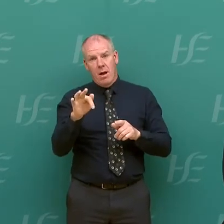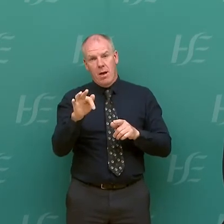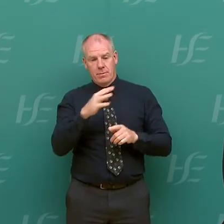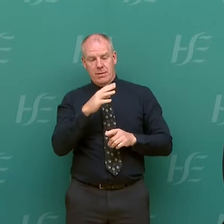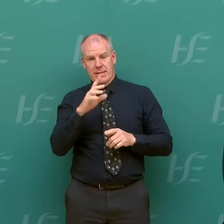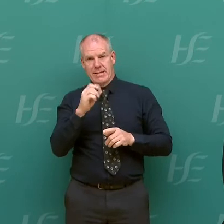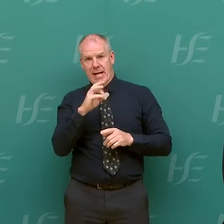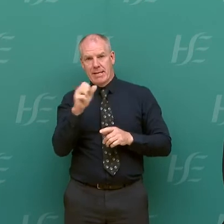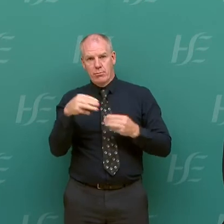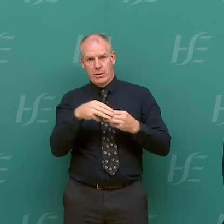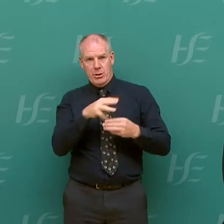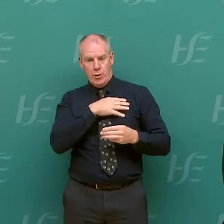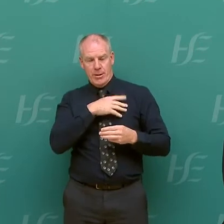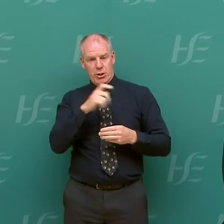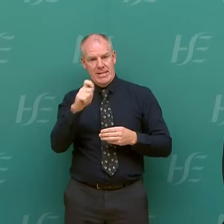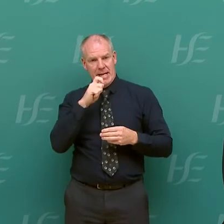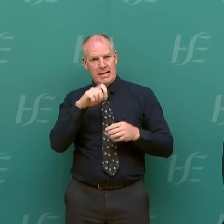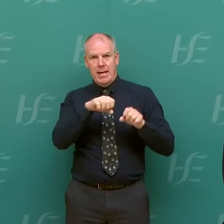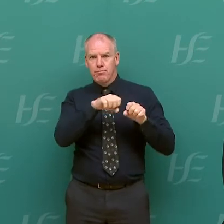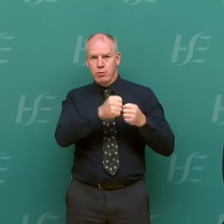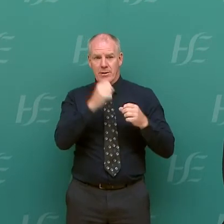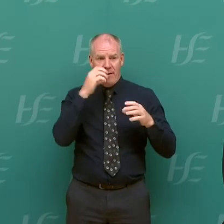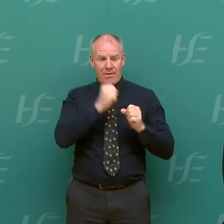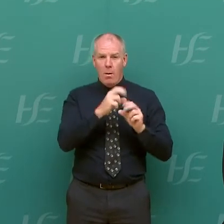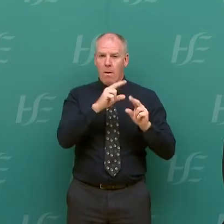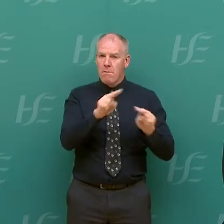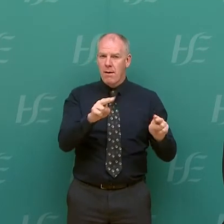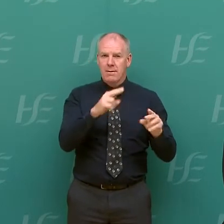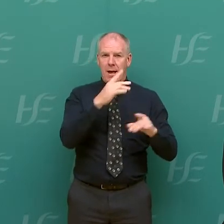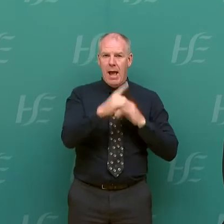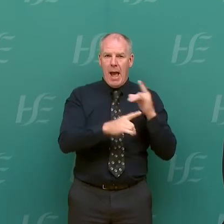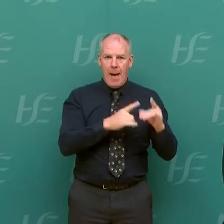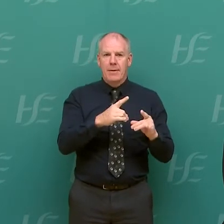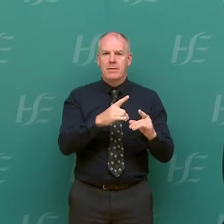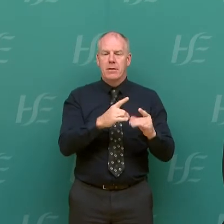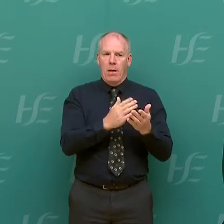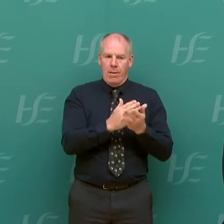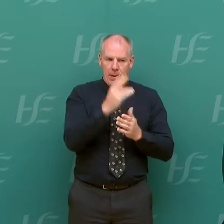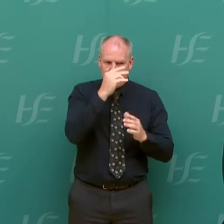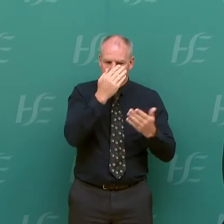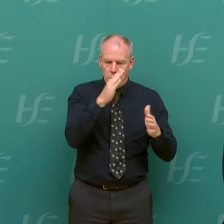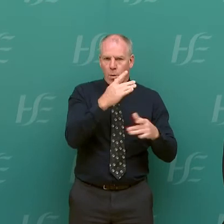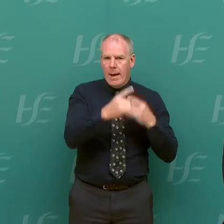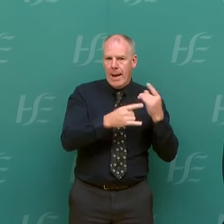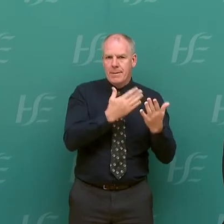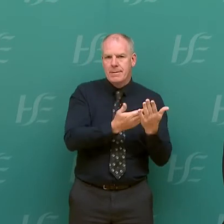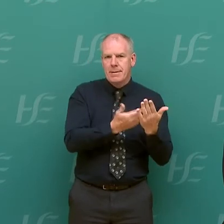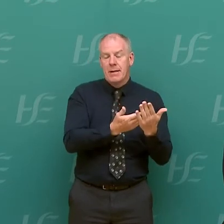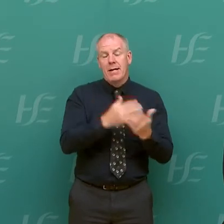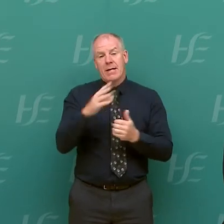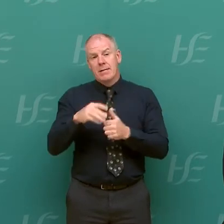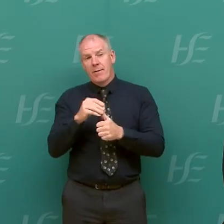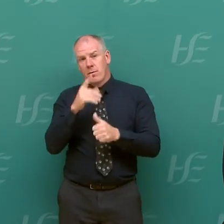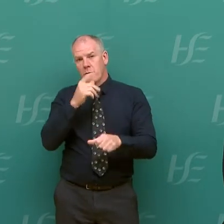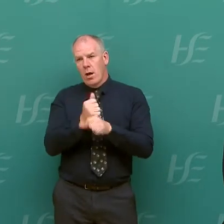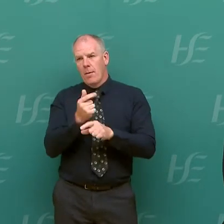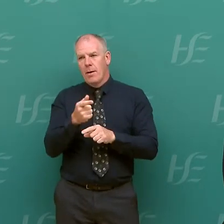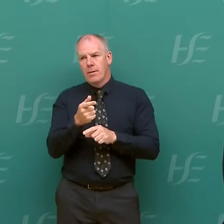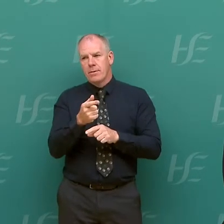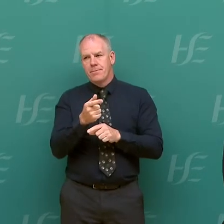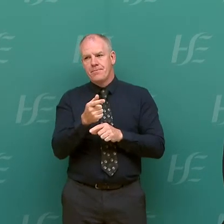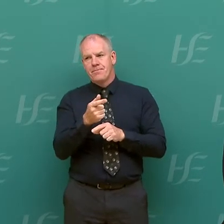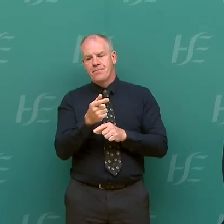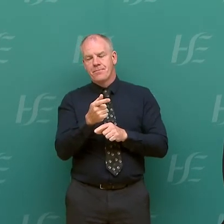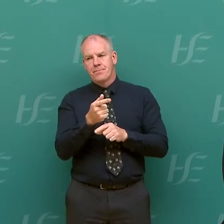Commissioner was that a breach didn't occur when we were able to walk through the examples how that had to manage. Specifically